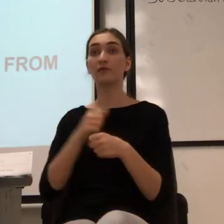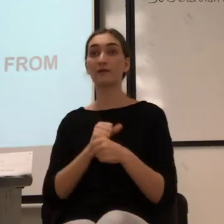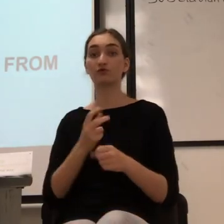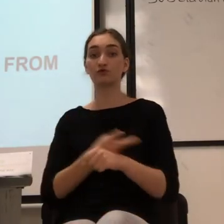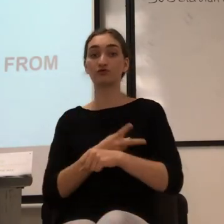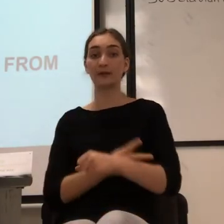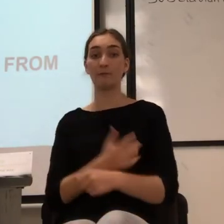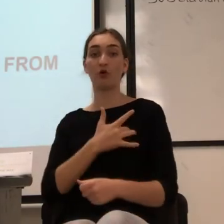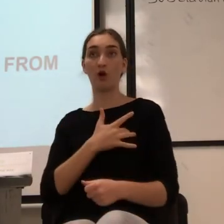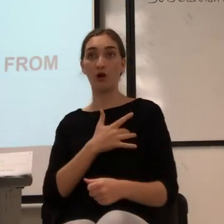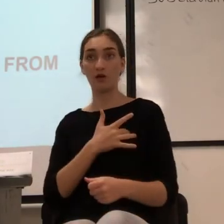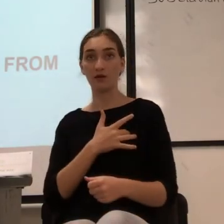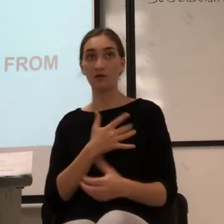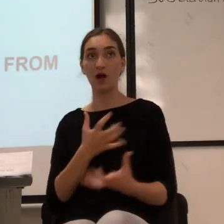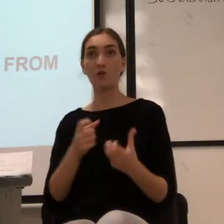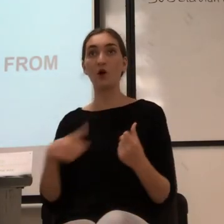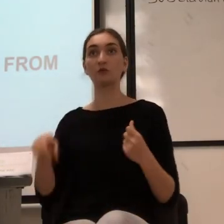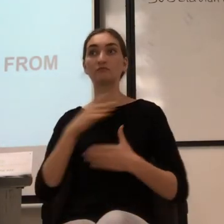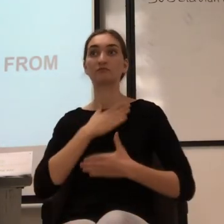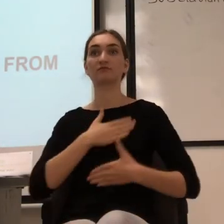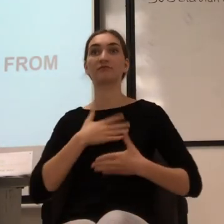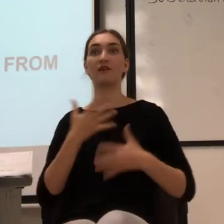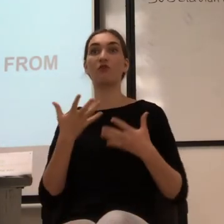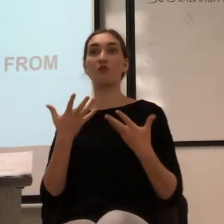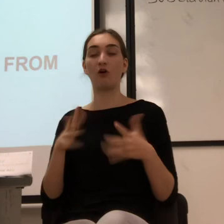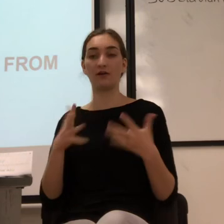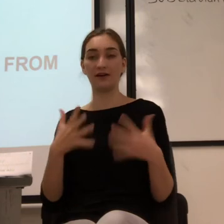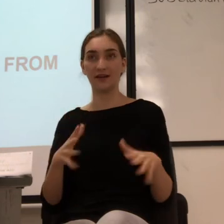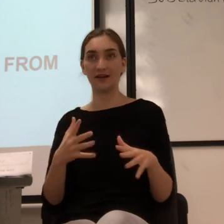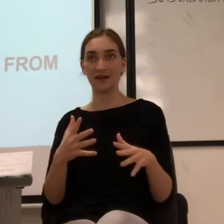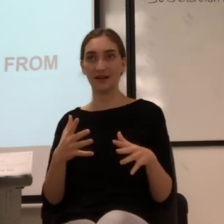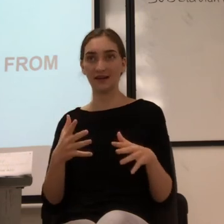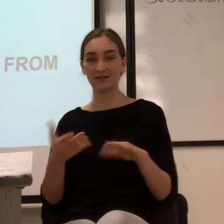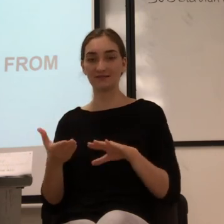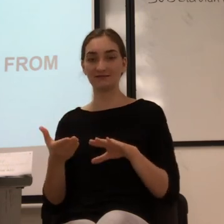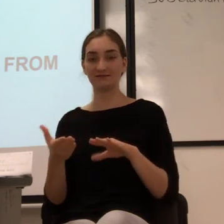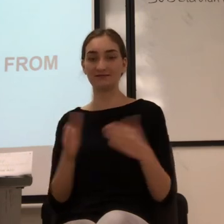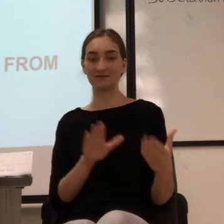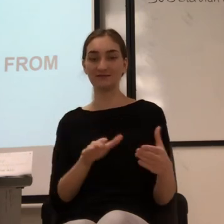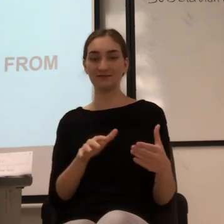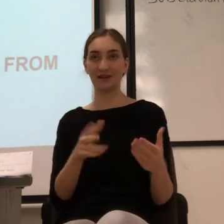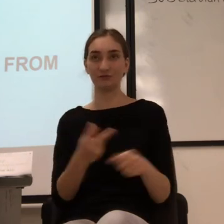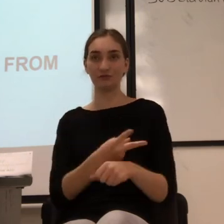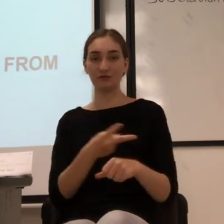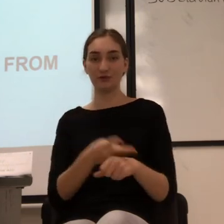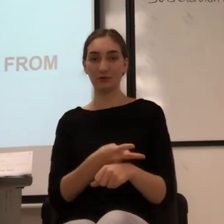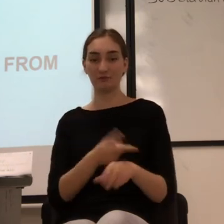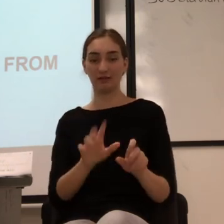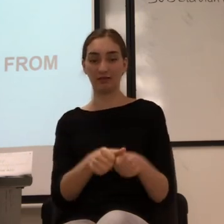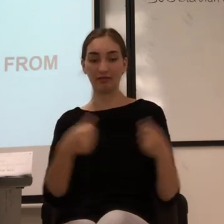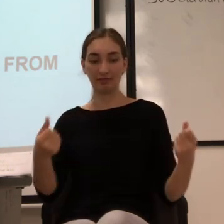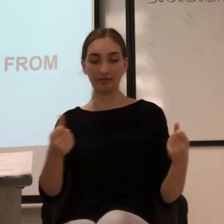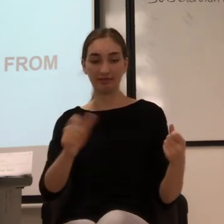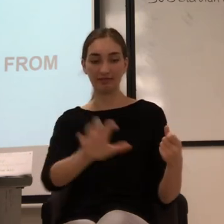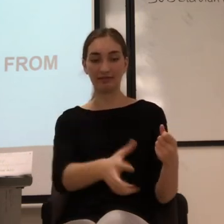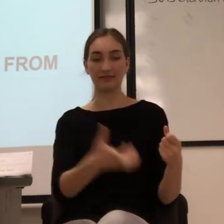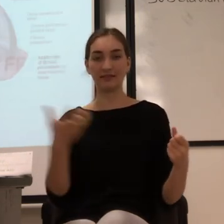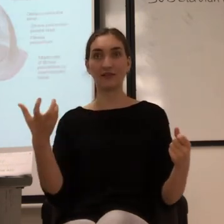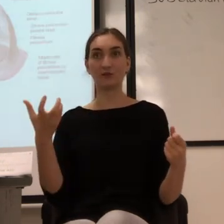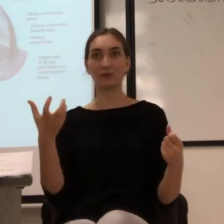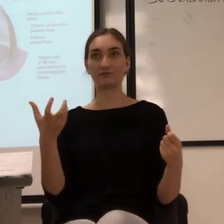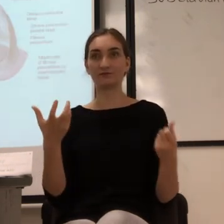already been removed from the sheep for you, right? I'm not going to march in the sheep and have you remove